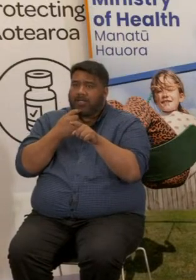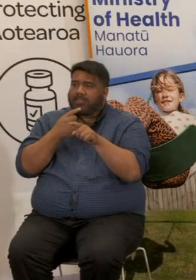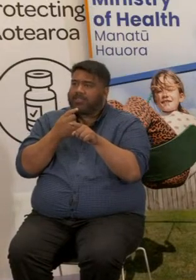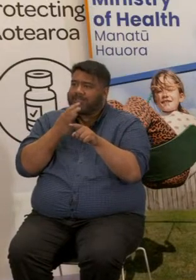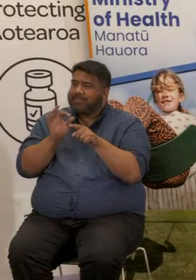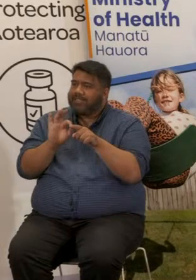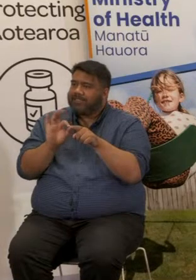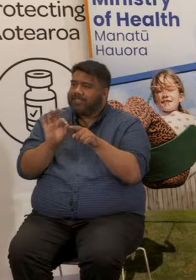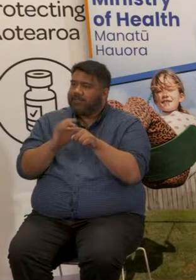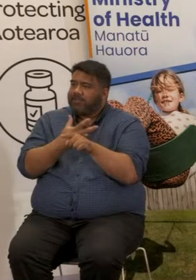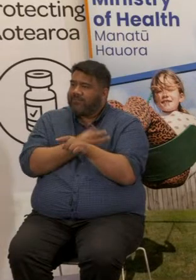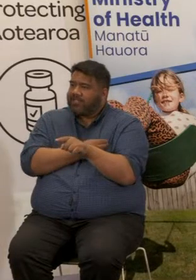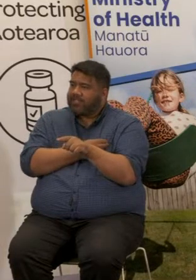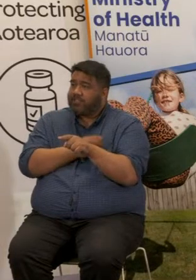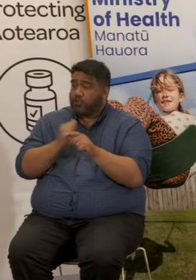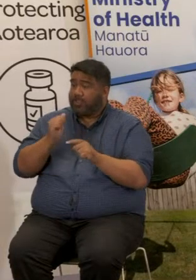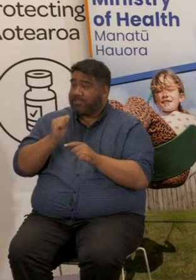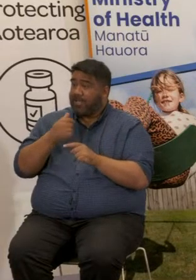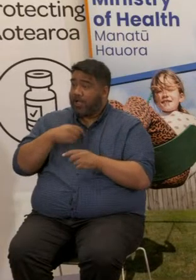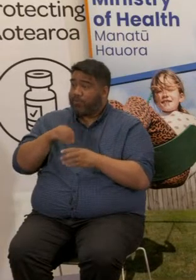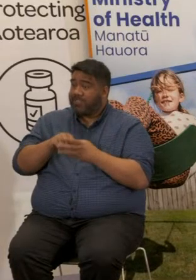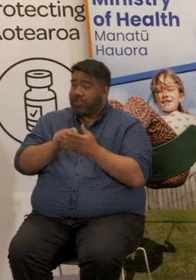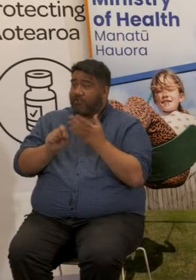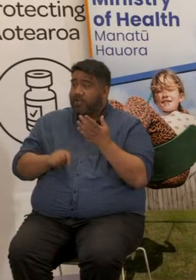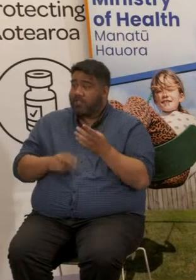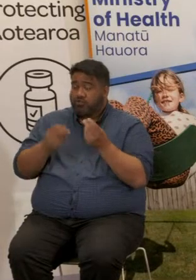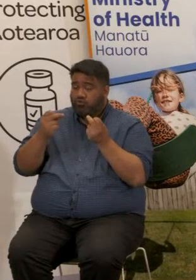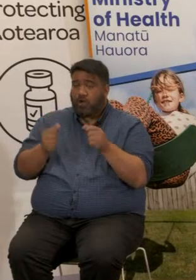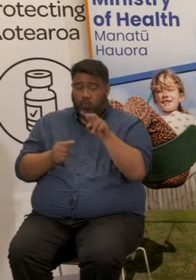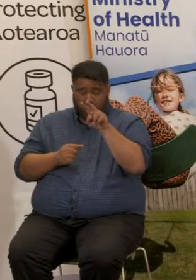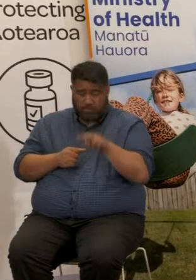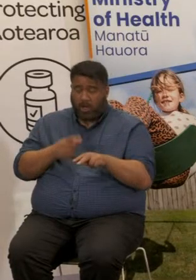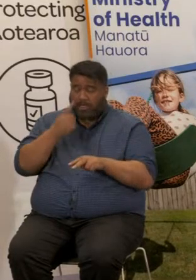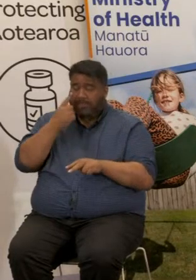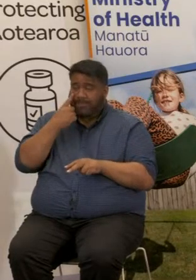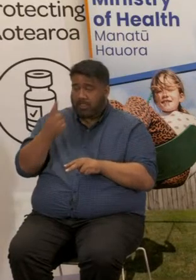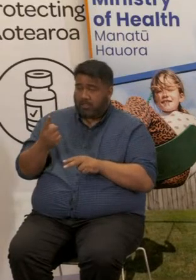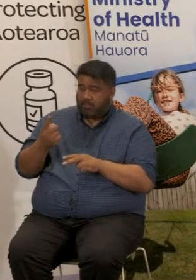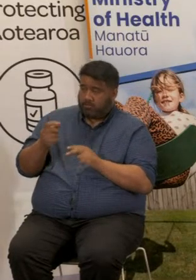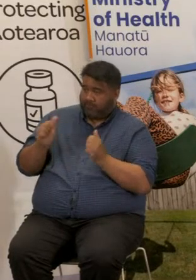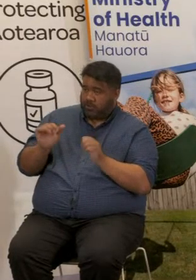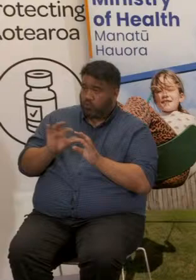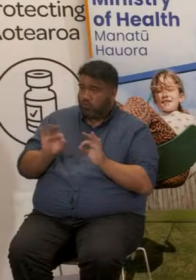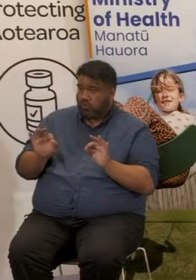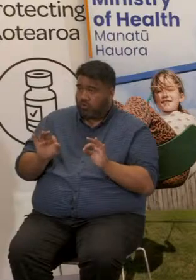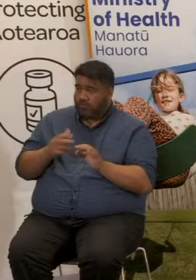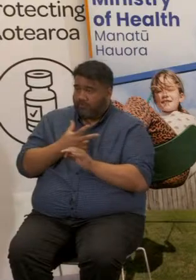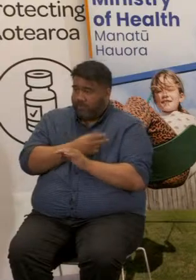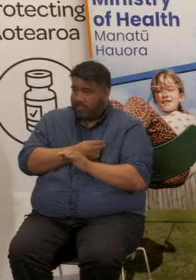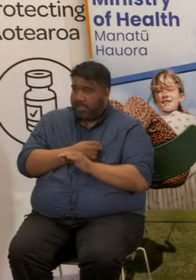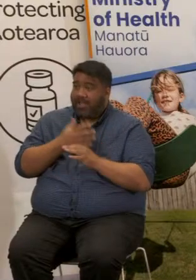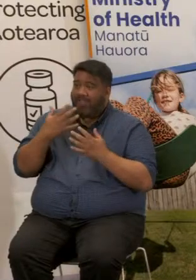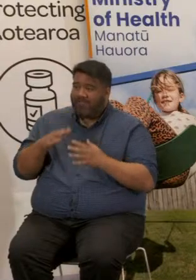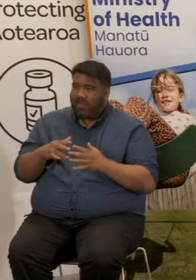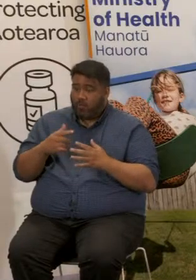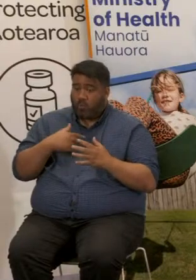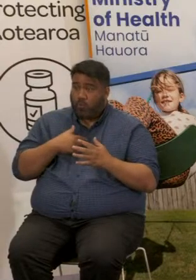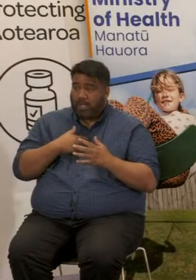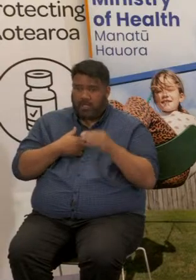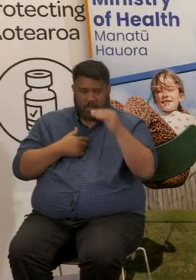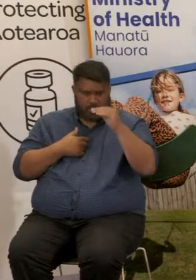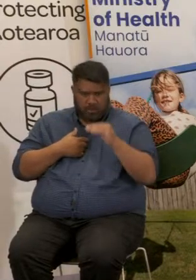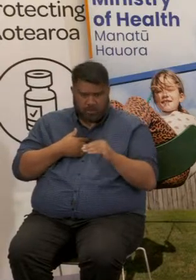door, I was doing a clinic all day yesterday, I could instantly see who was and wasn't vaccinated. We have then been ringing around trying to reach all our